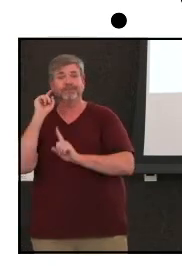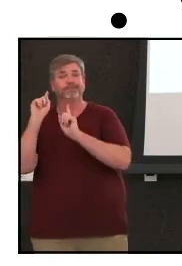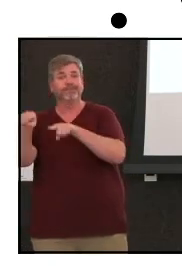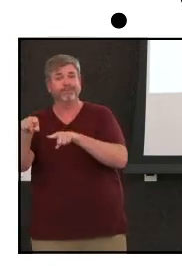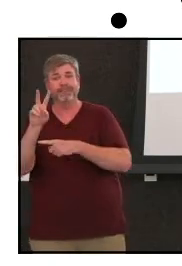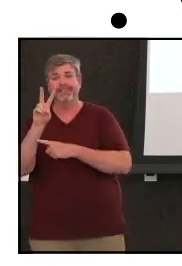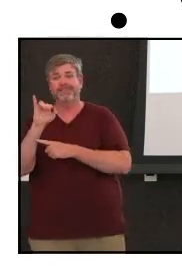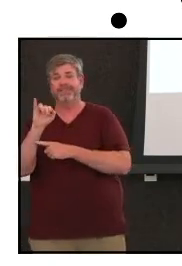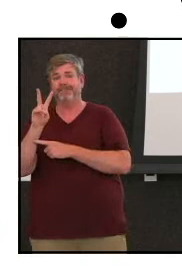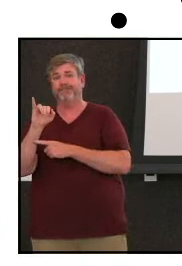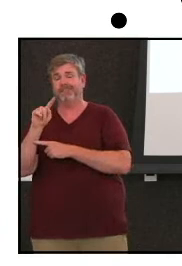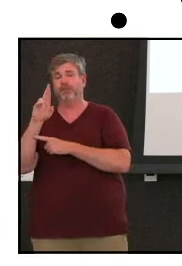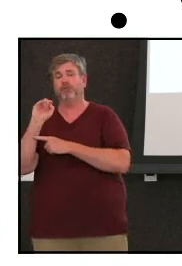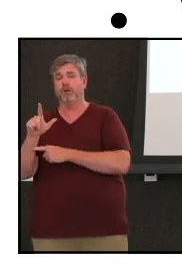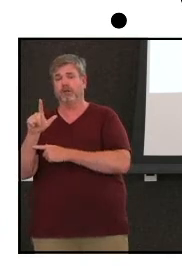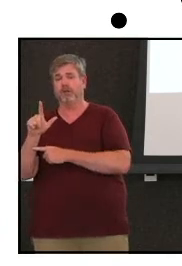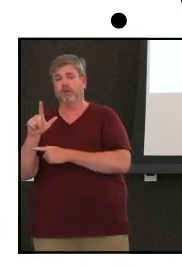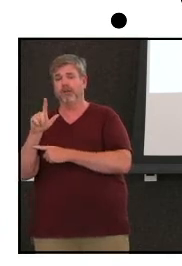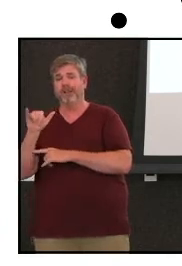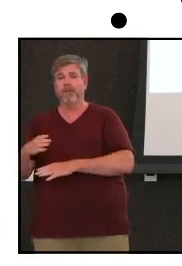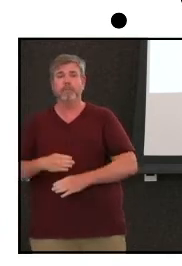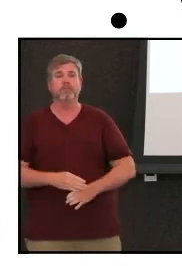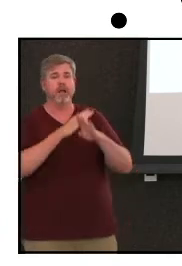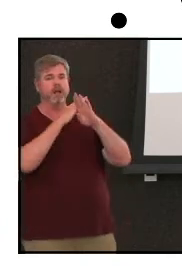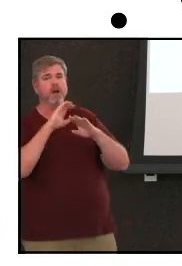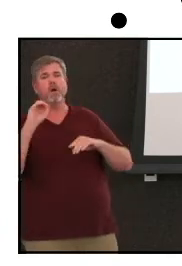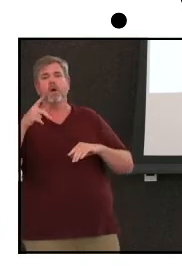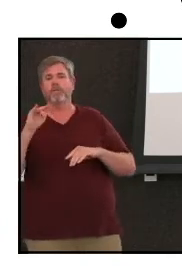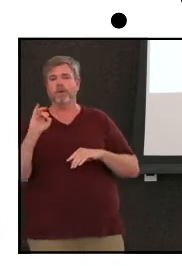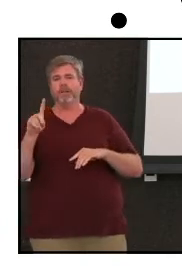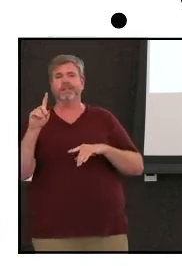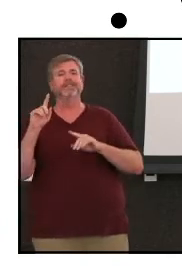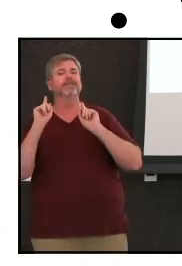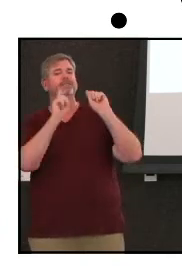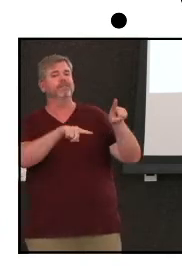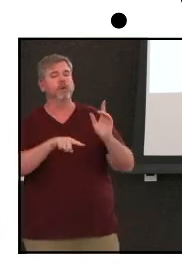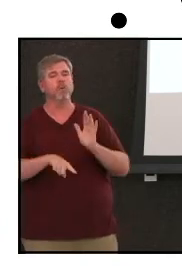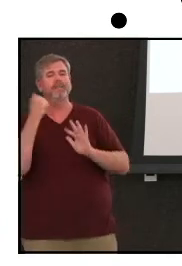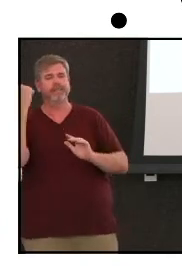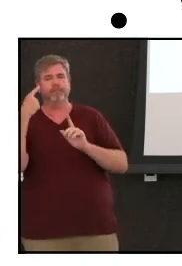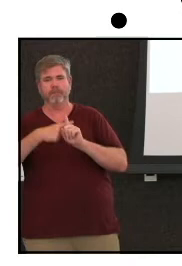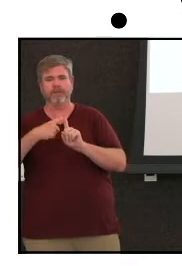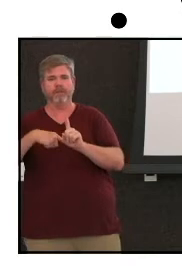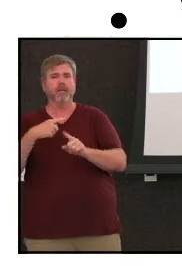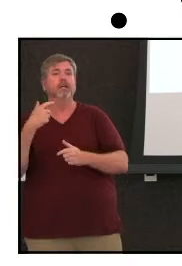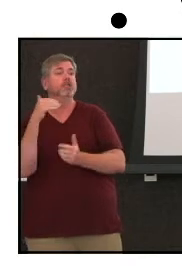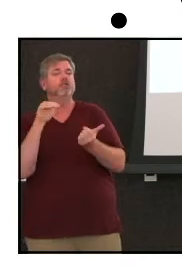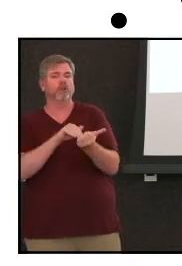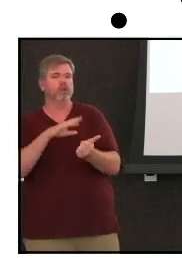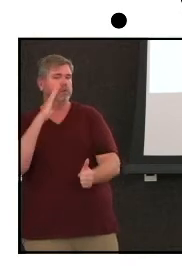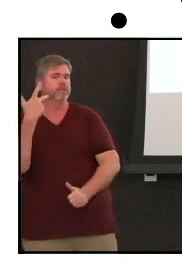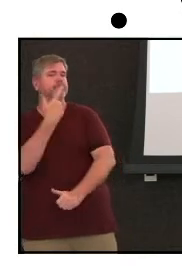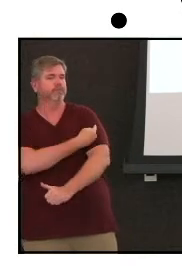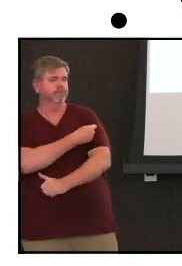it's actually an opioid blocker, and it's administered in a once-a-month injection in any doctor's office. So those are our 3 options for treating